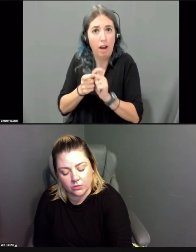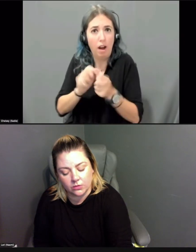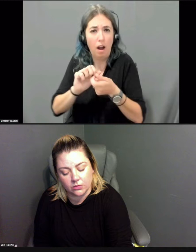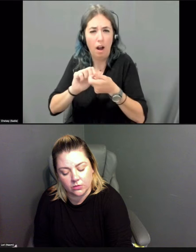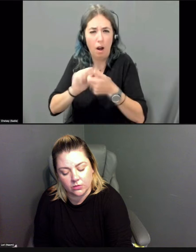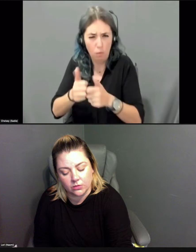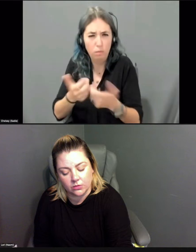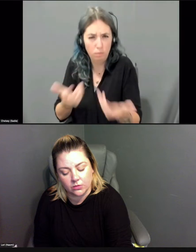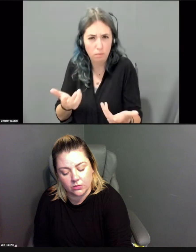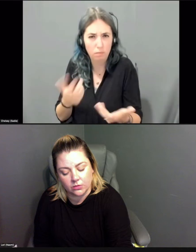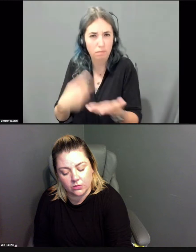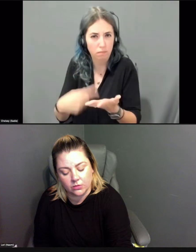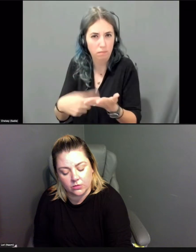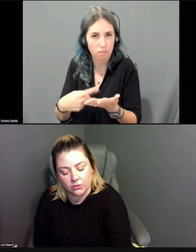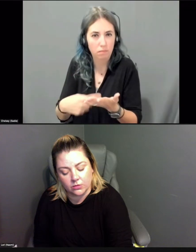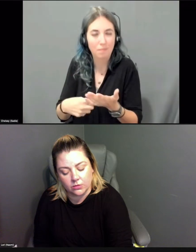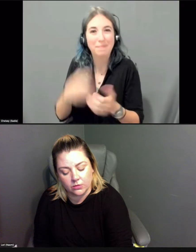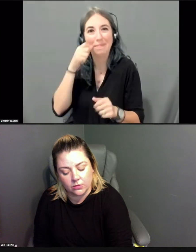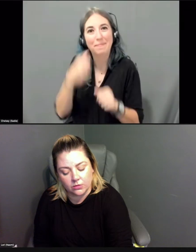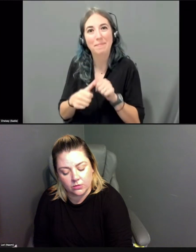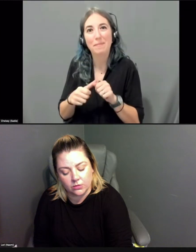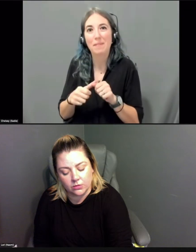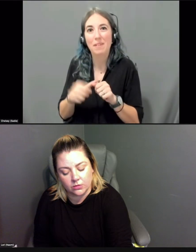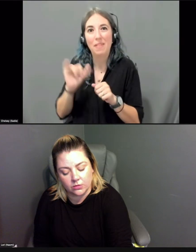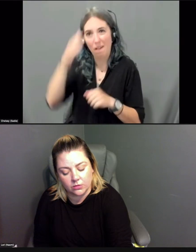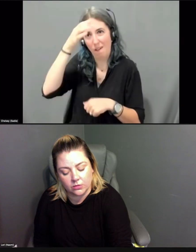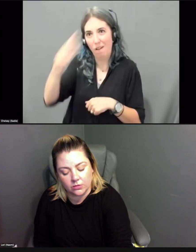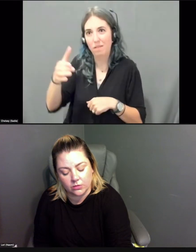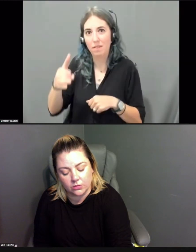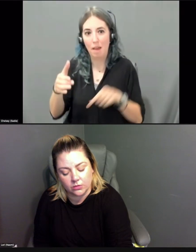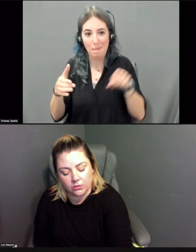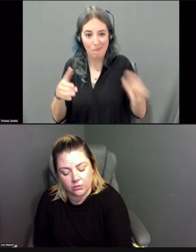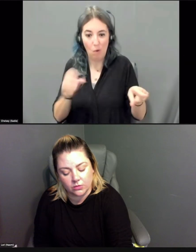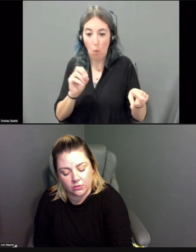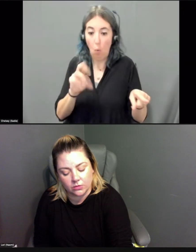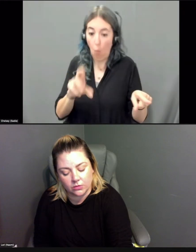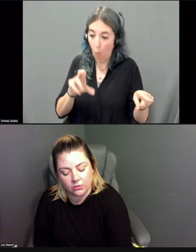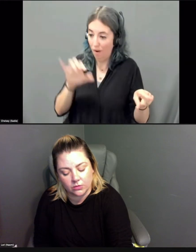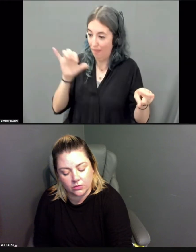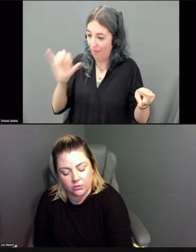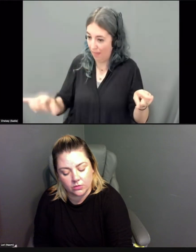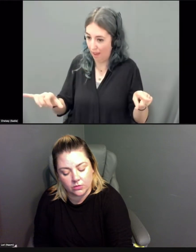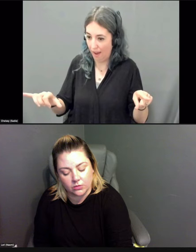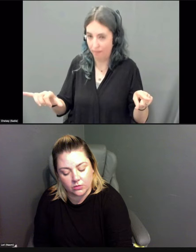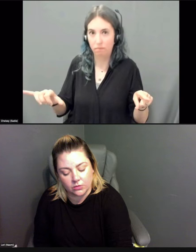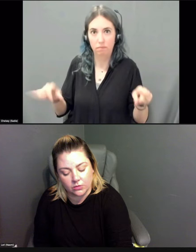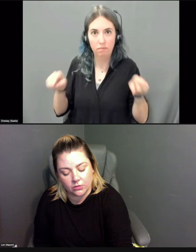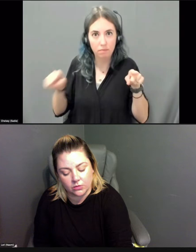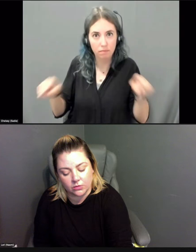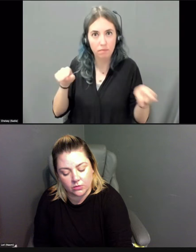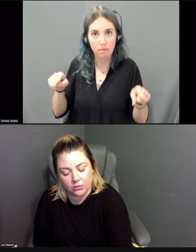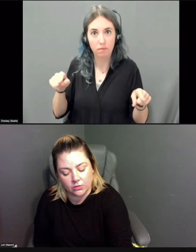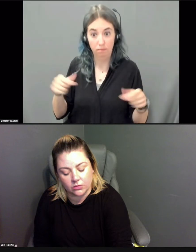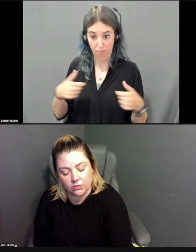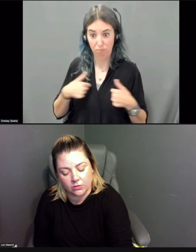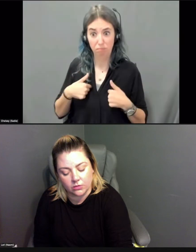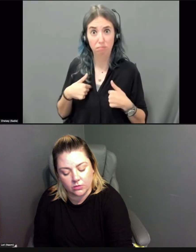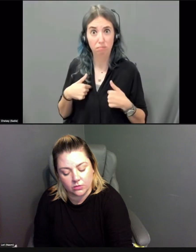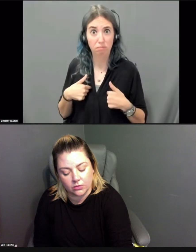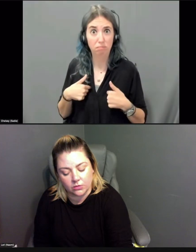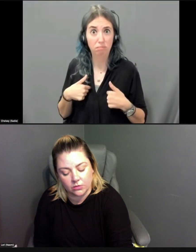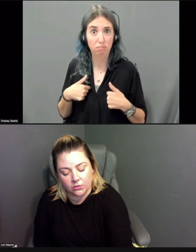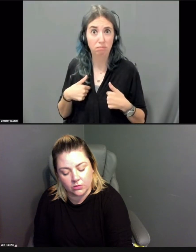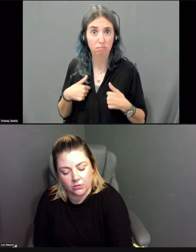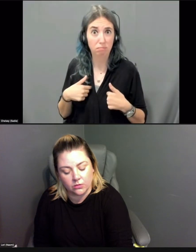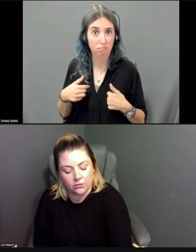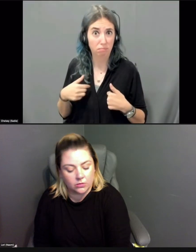black and white, all or nothing thinking was a big, big, big thing for me on a personal level is once I was able to